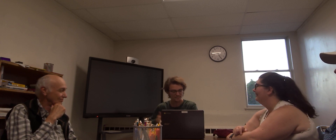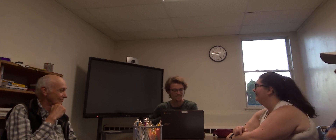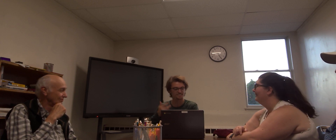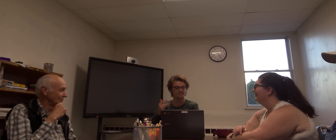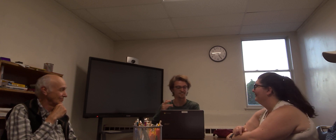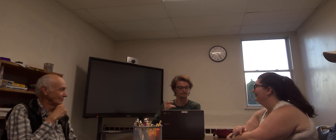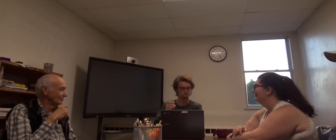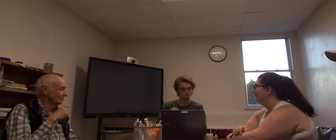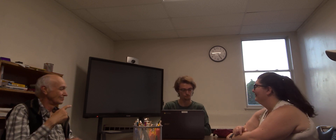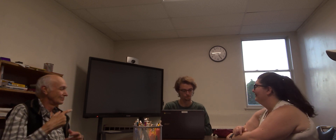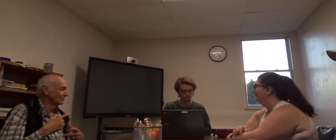Excited.